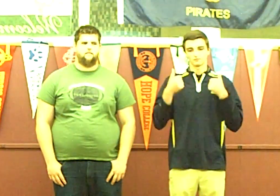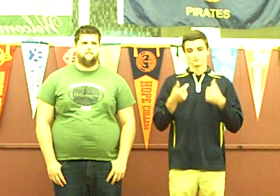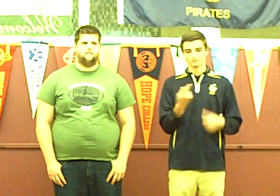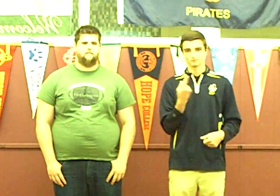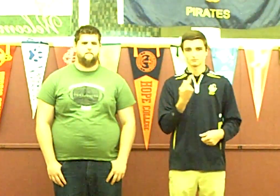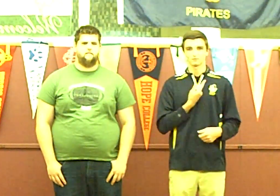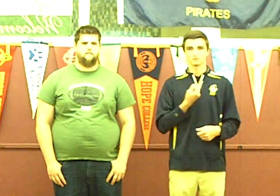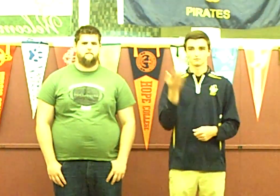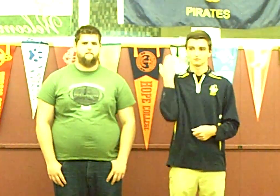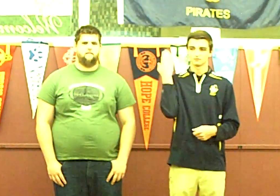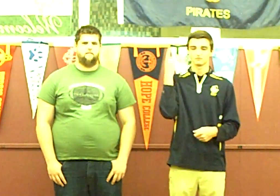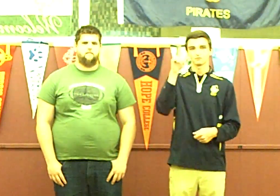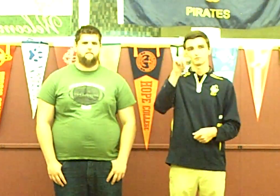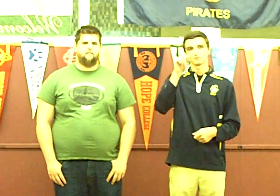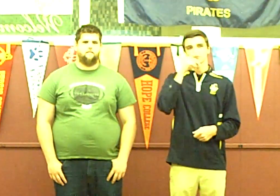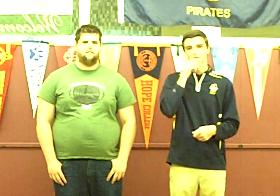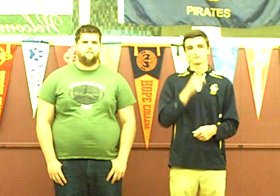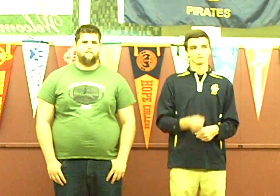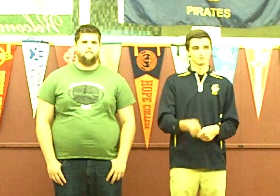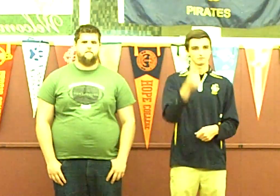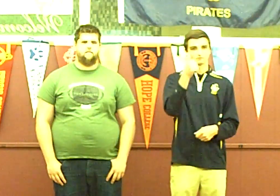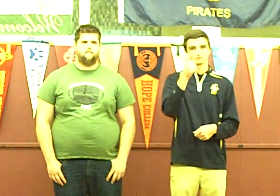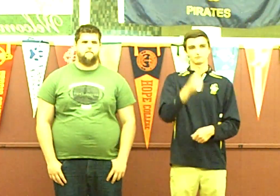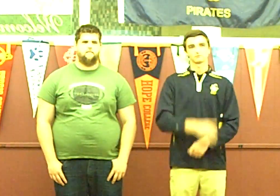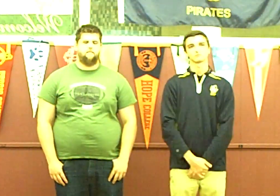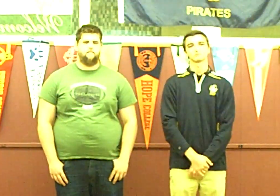to know me. Once I was twenty years old.